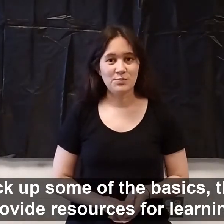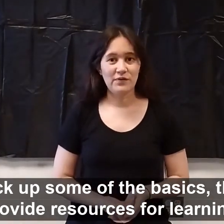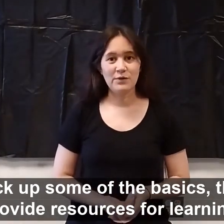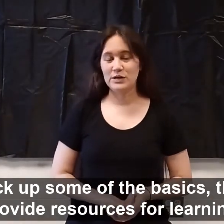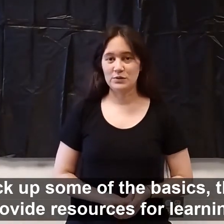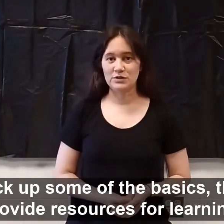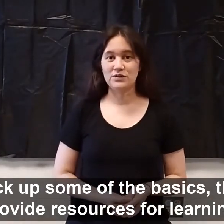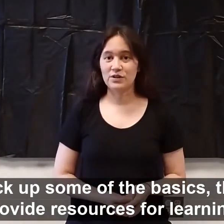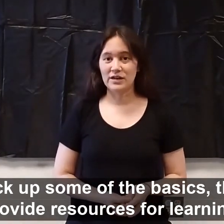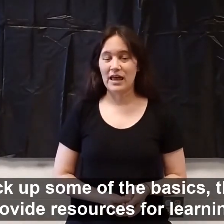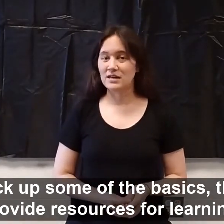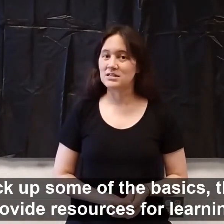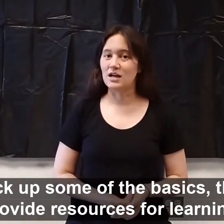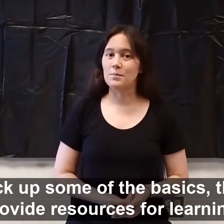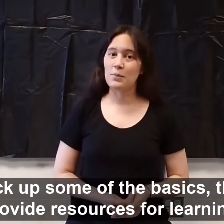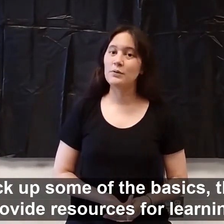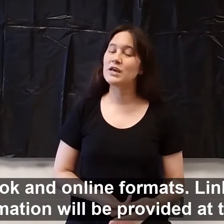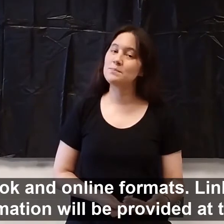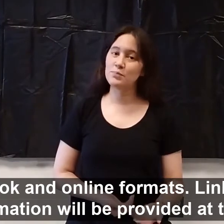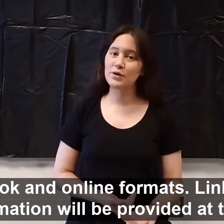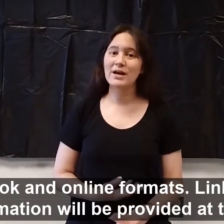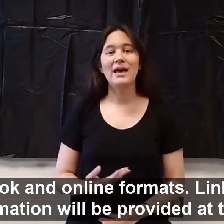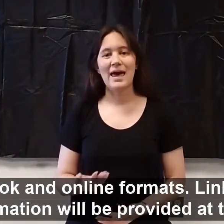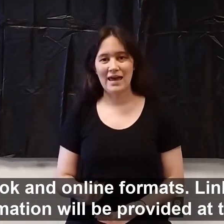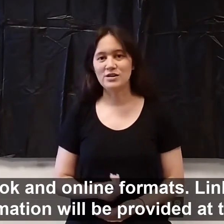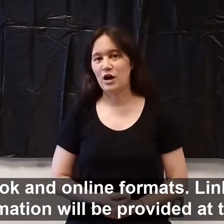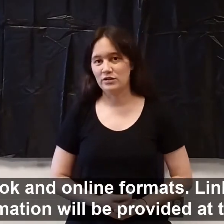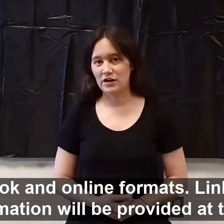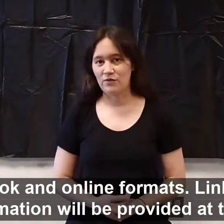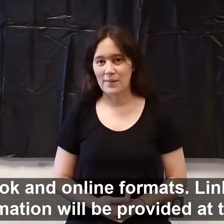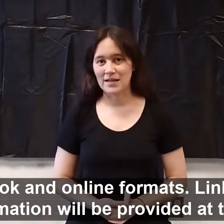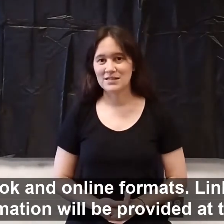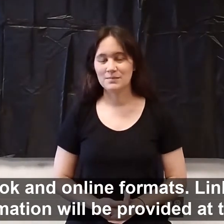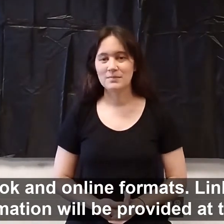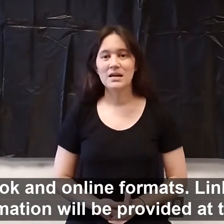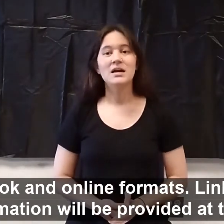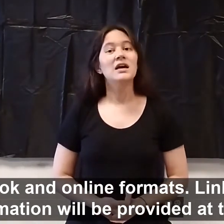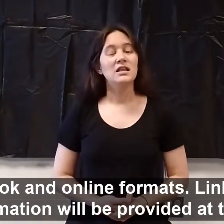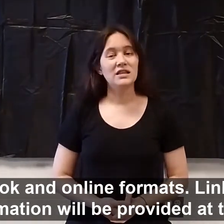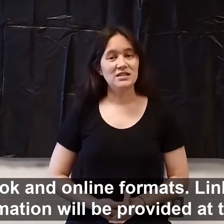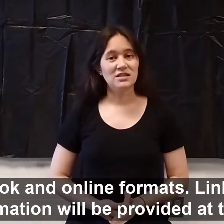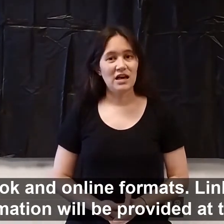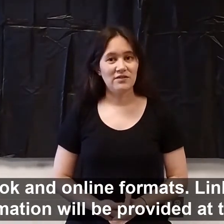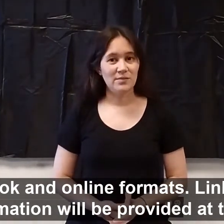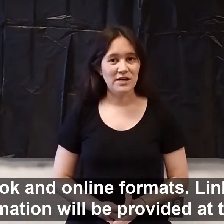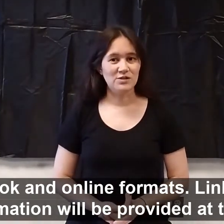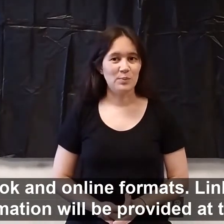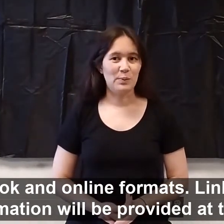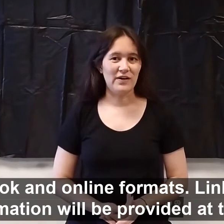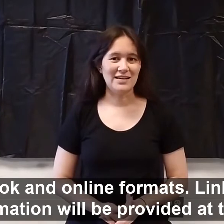provide resources for learning ASL, both in book and online formats. Links to that information will be provided at the